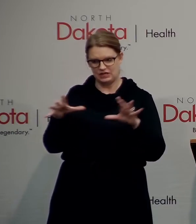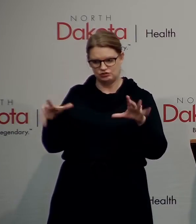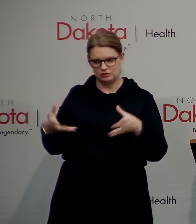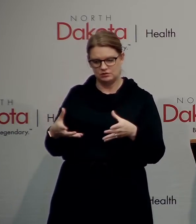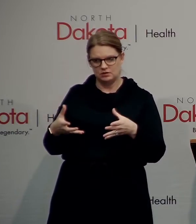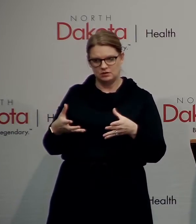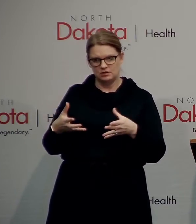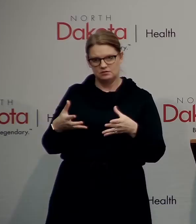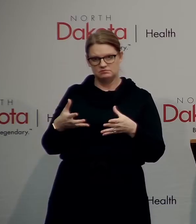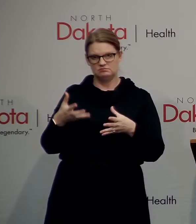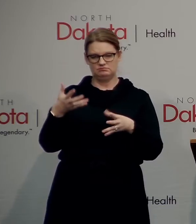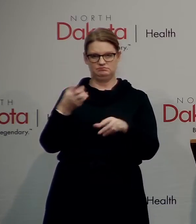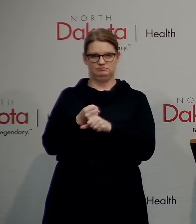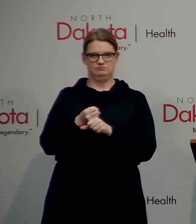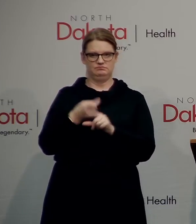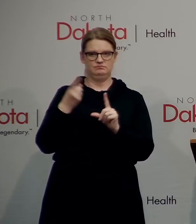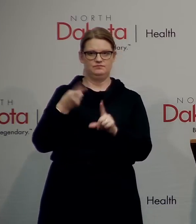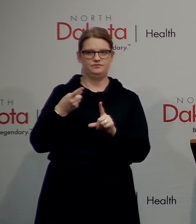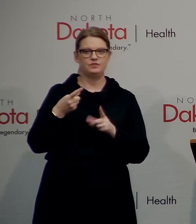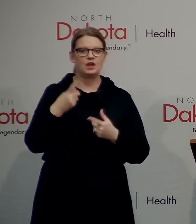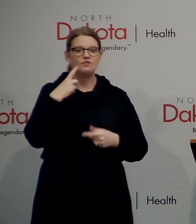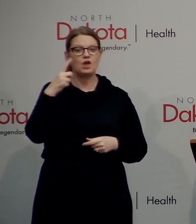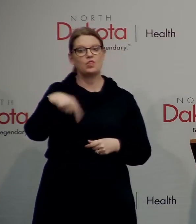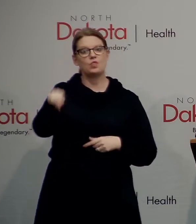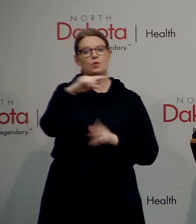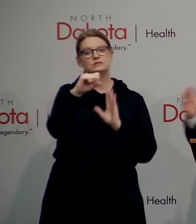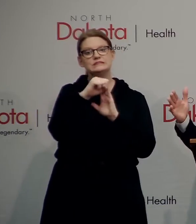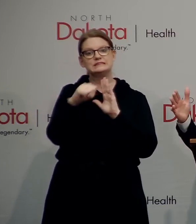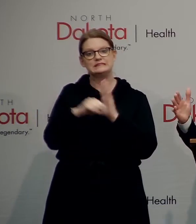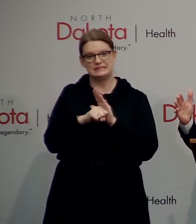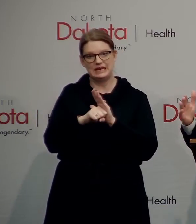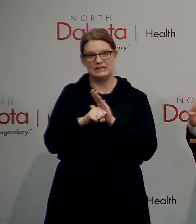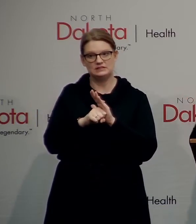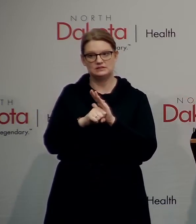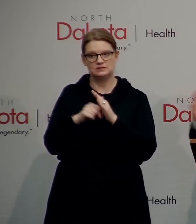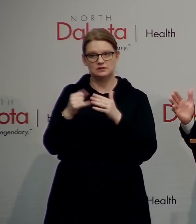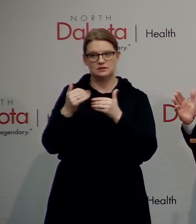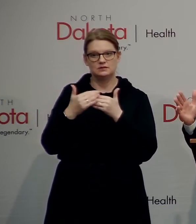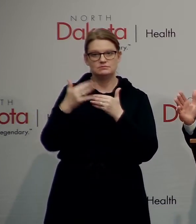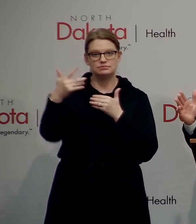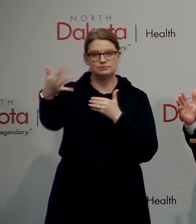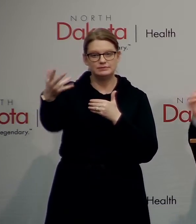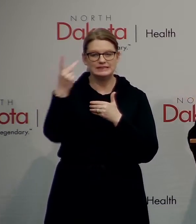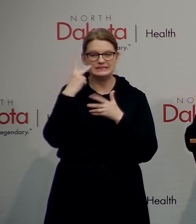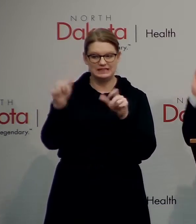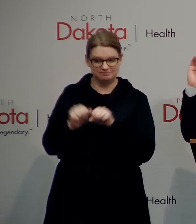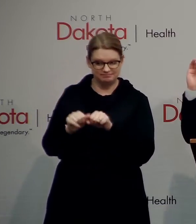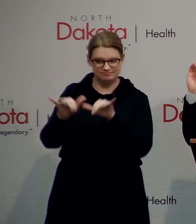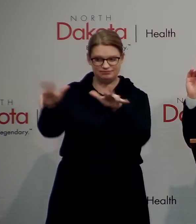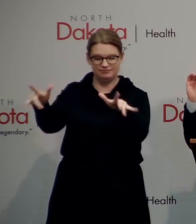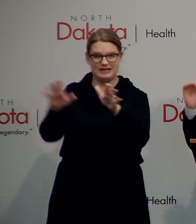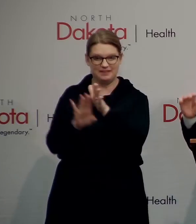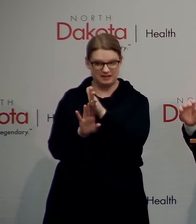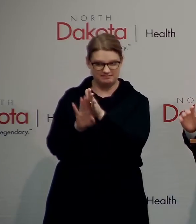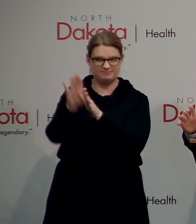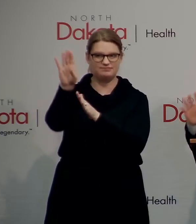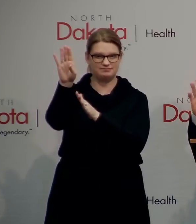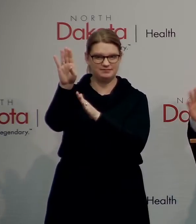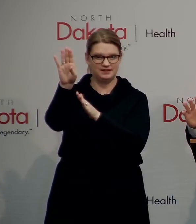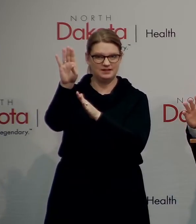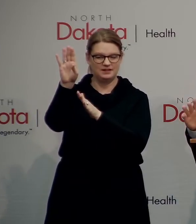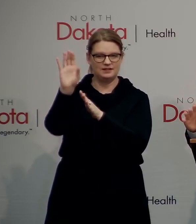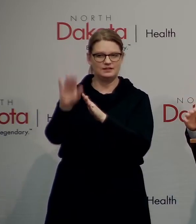up this, which is for those states that are further ahead of us and have seen widespread community spread and a steep escalation in